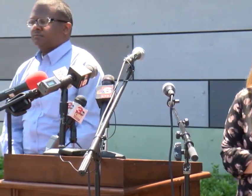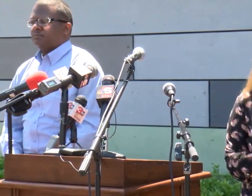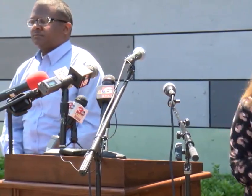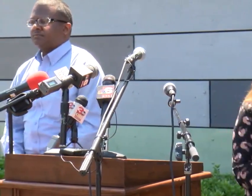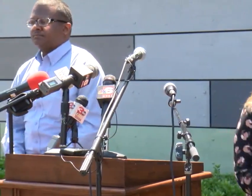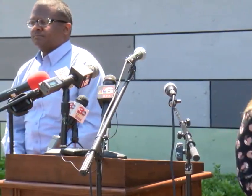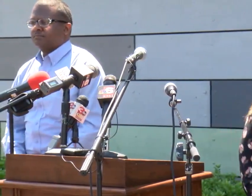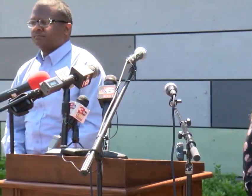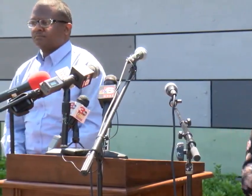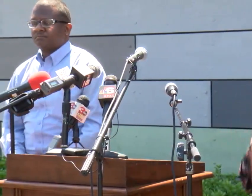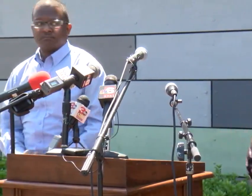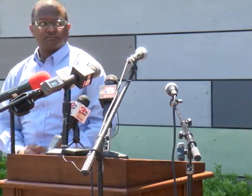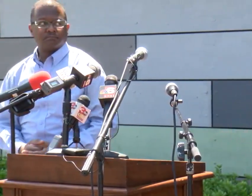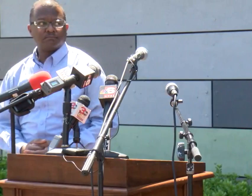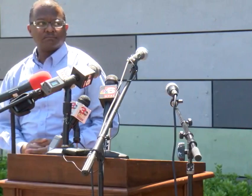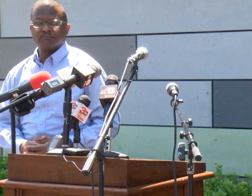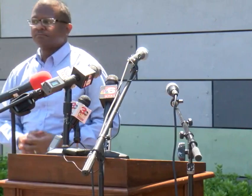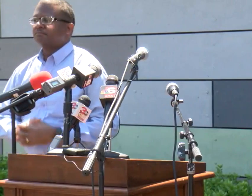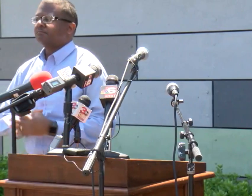Yes,